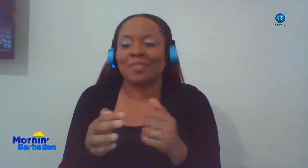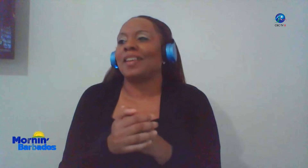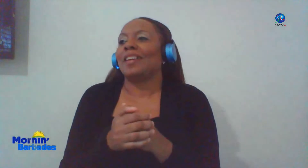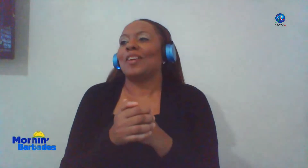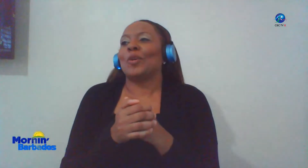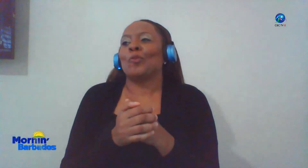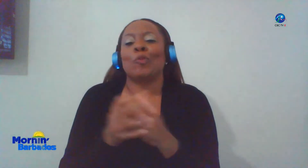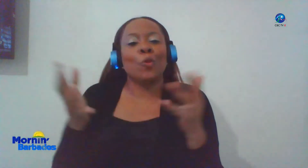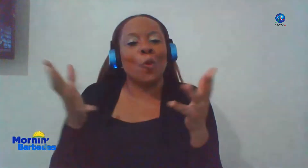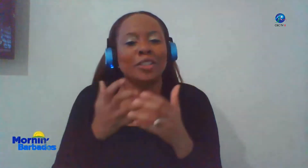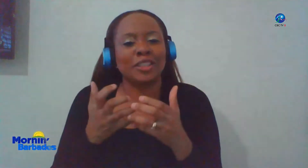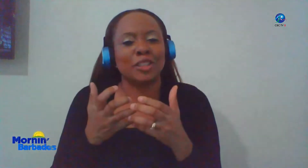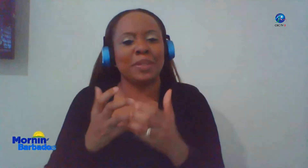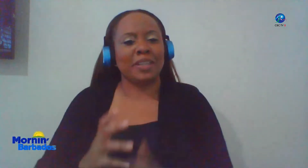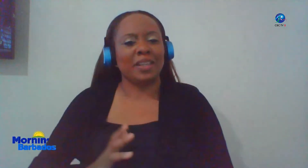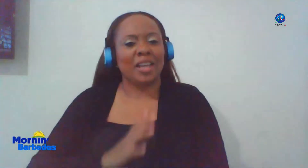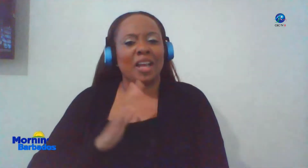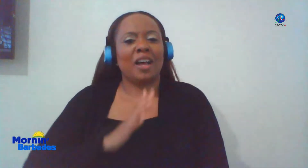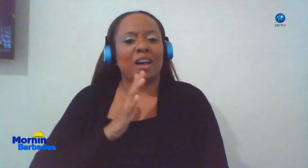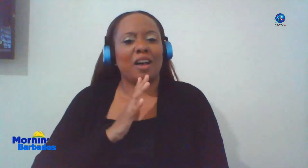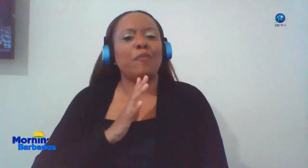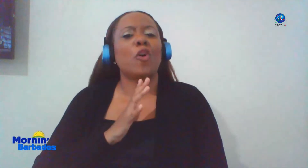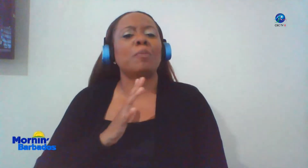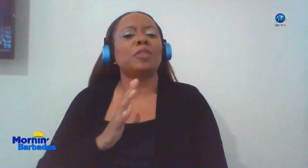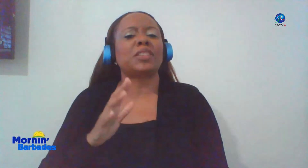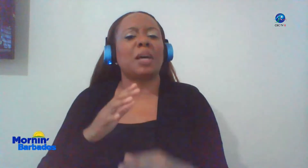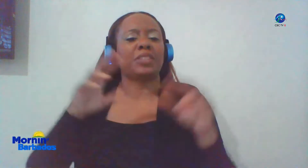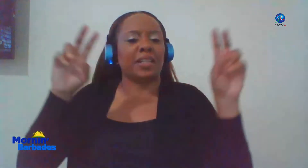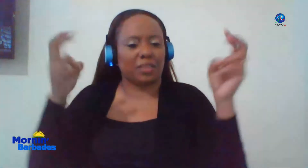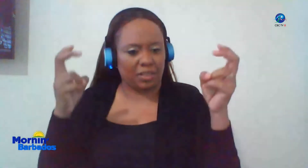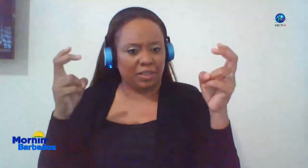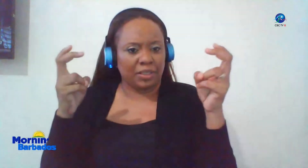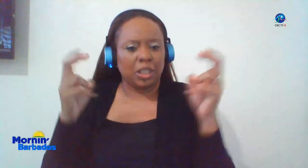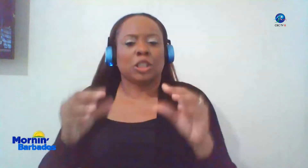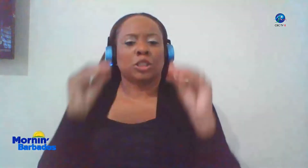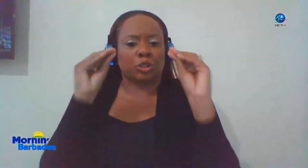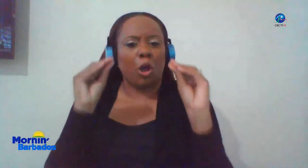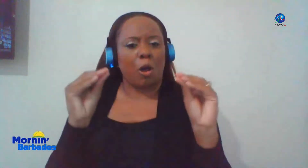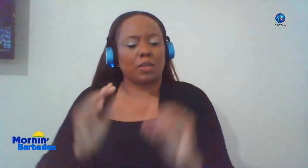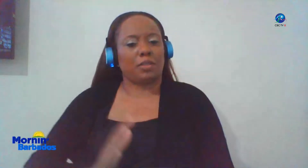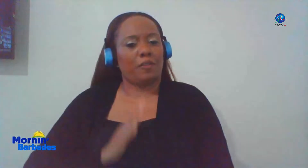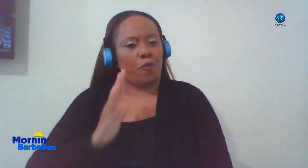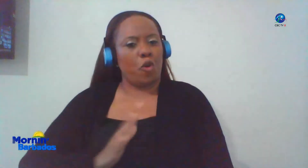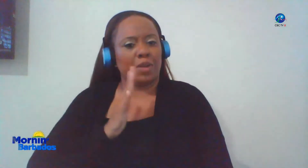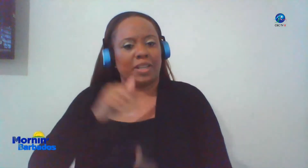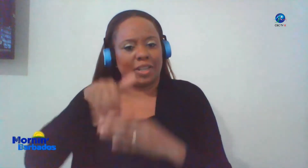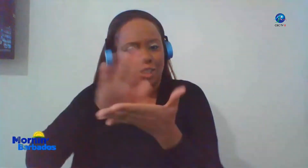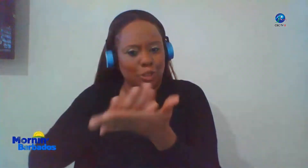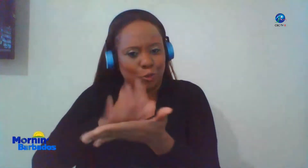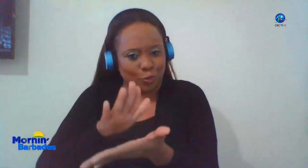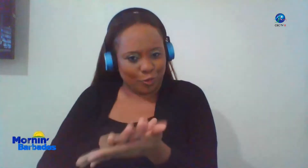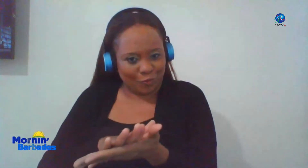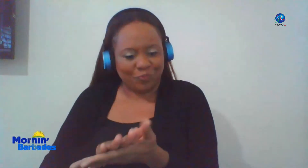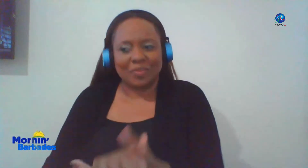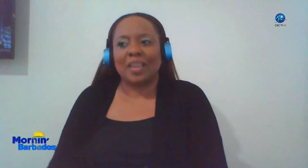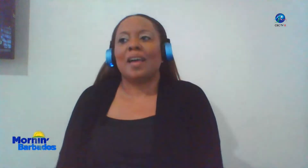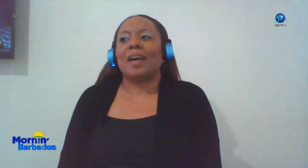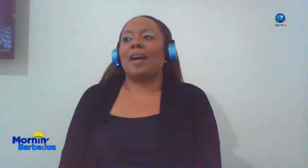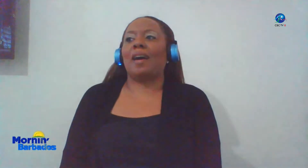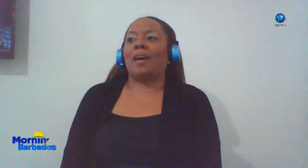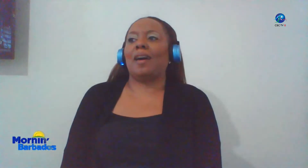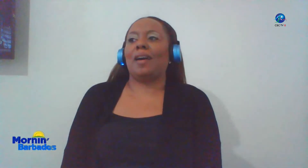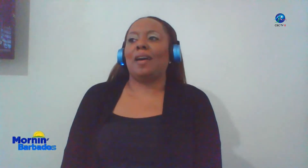mean. We want it to be a formal subject taught formally in school.